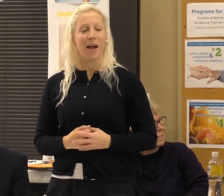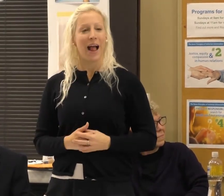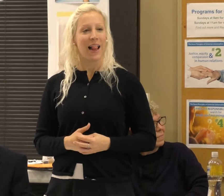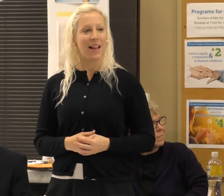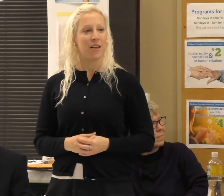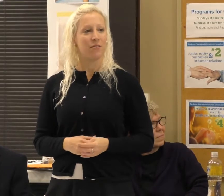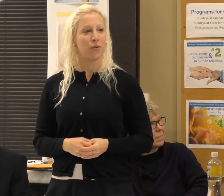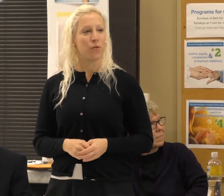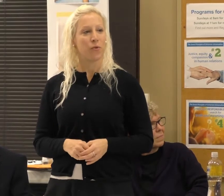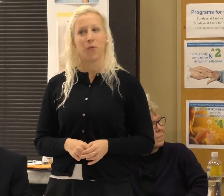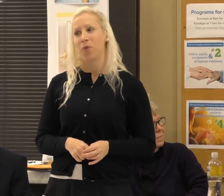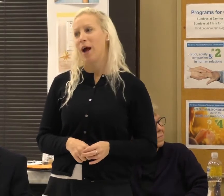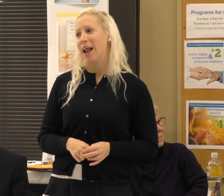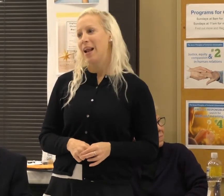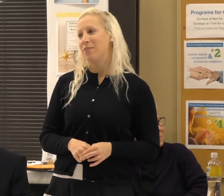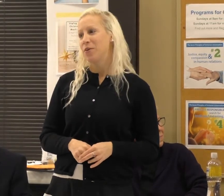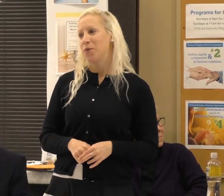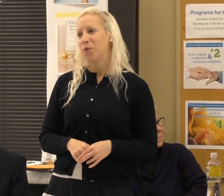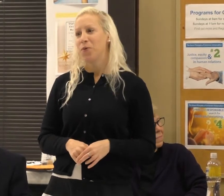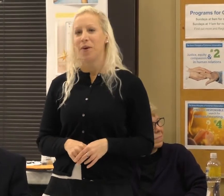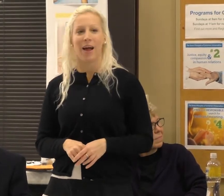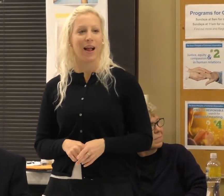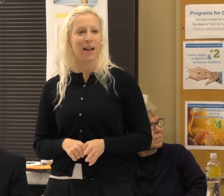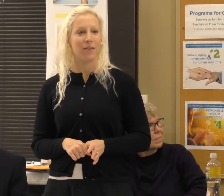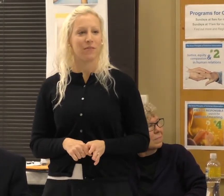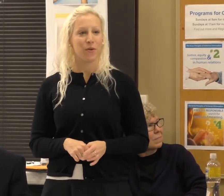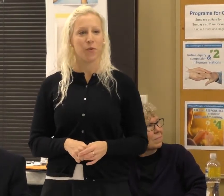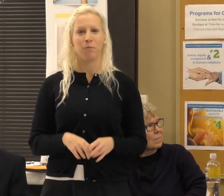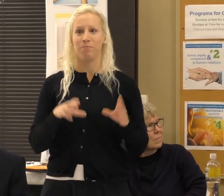What am I saying? I love you.